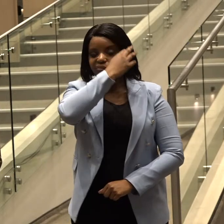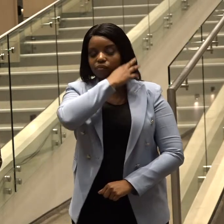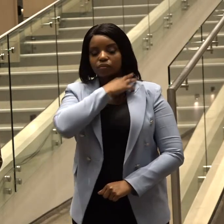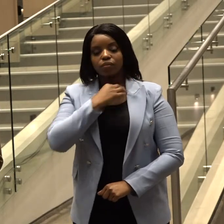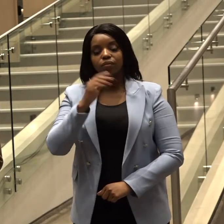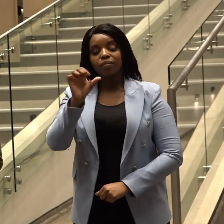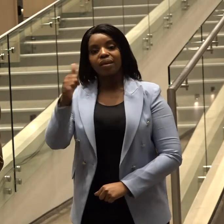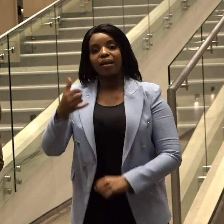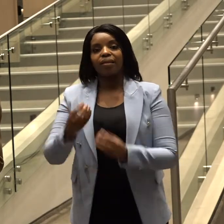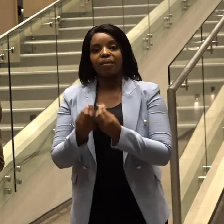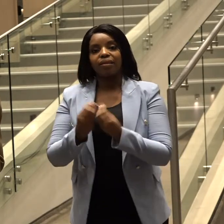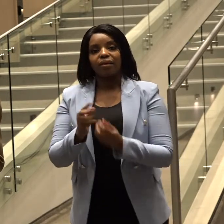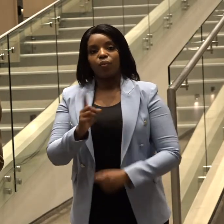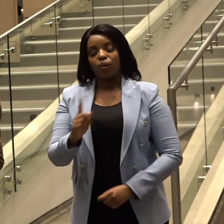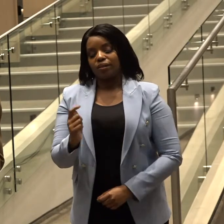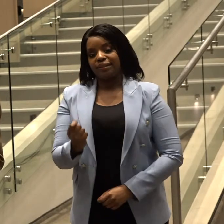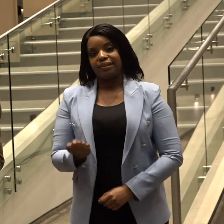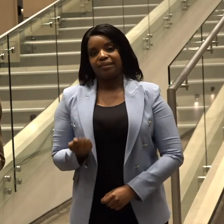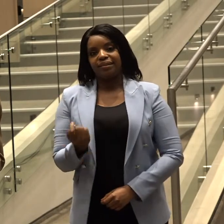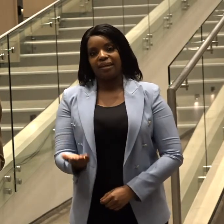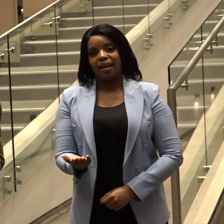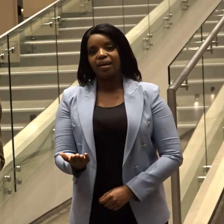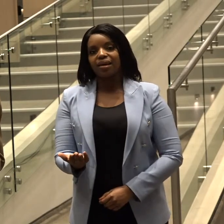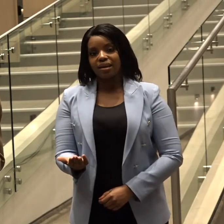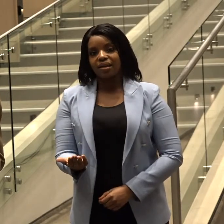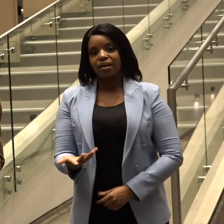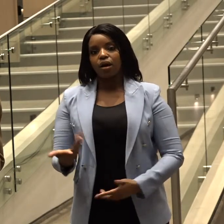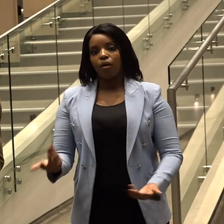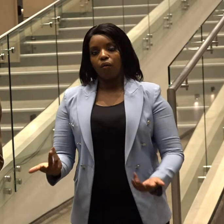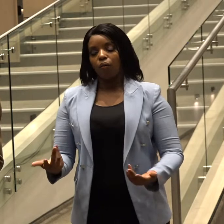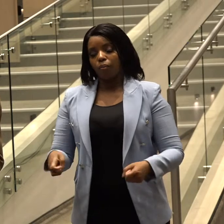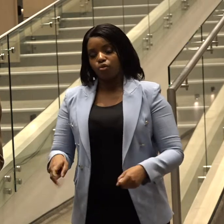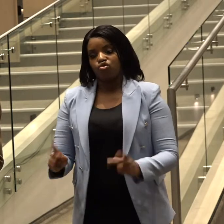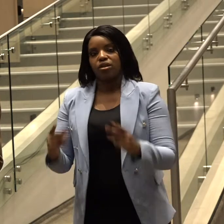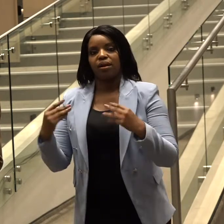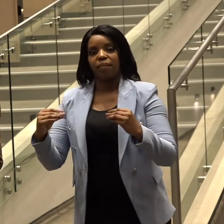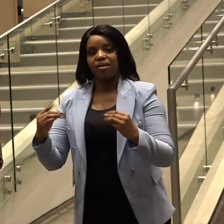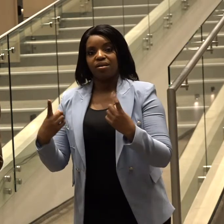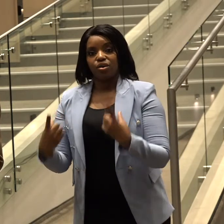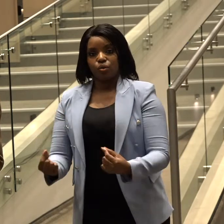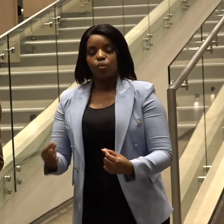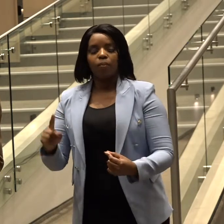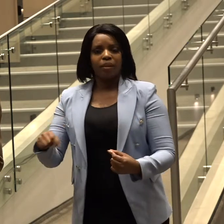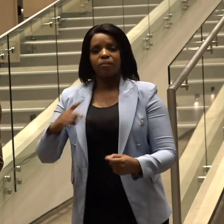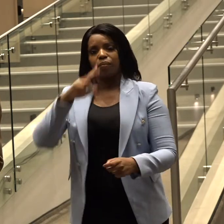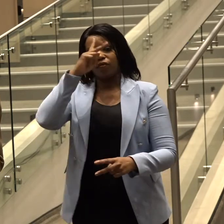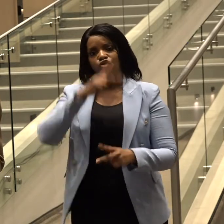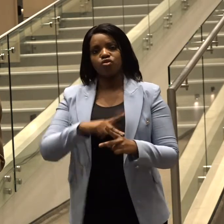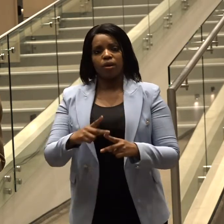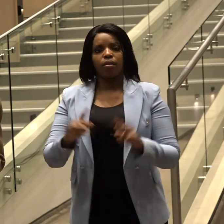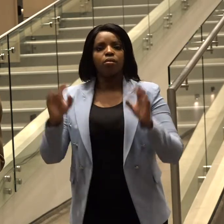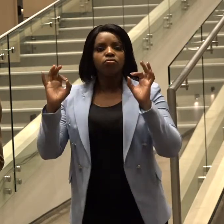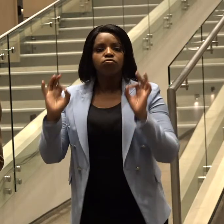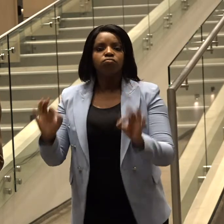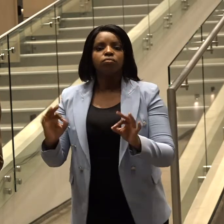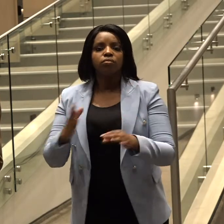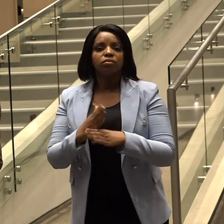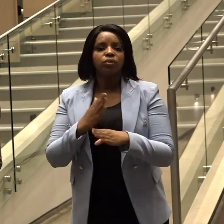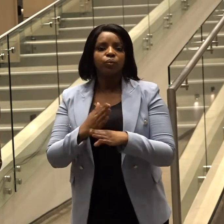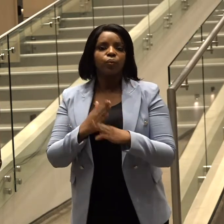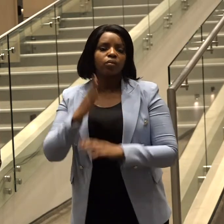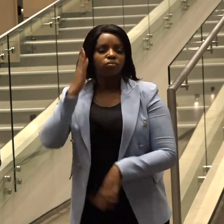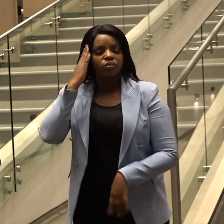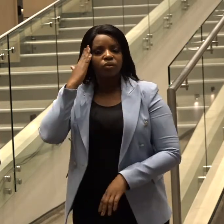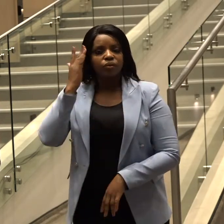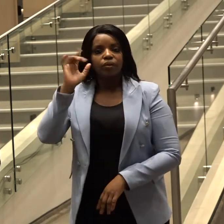those who are given tenders should be professionals who should know their work not to use